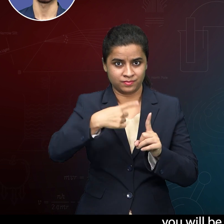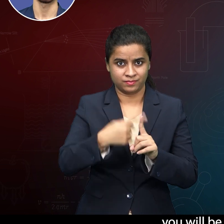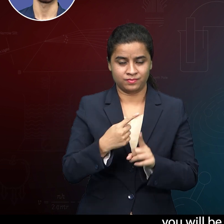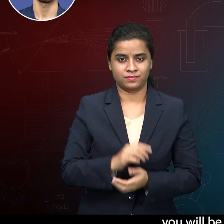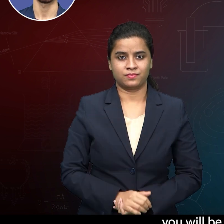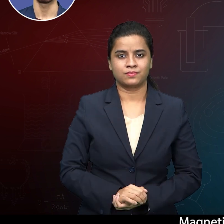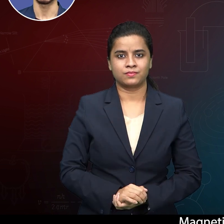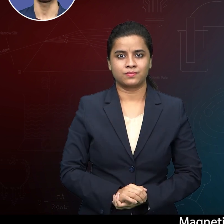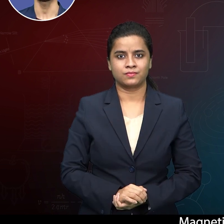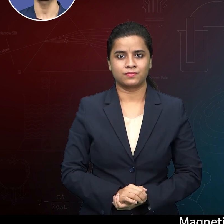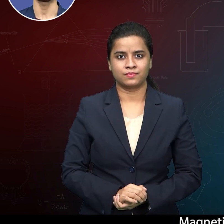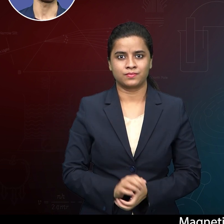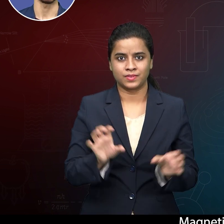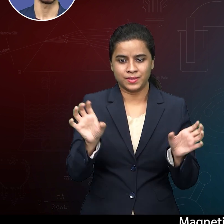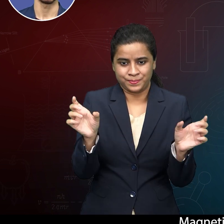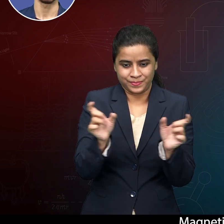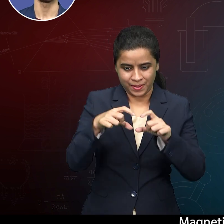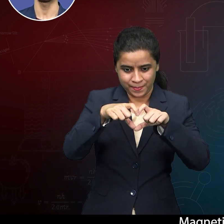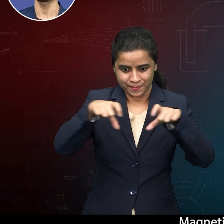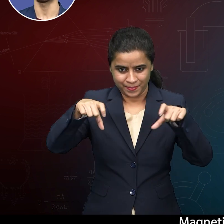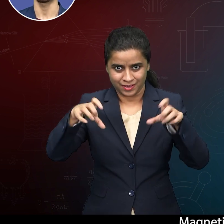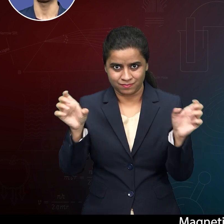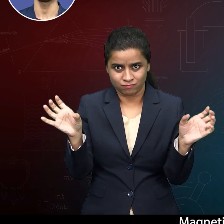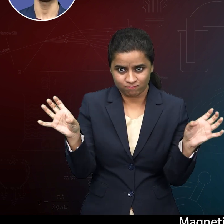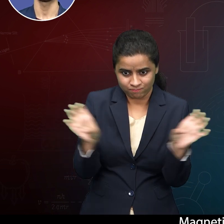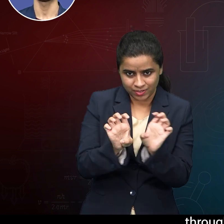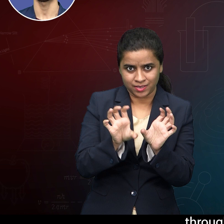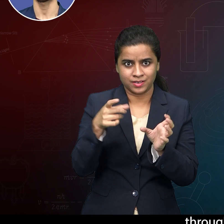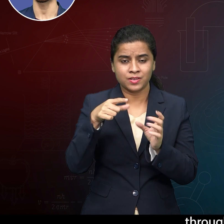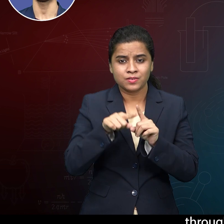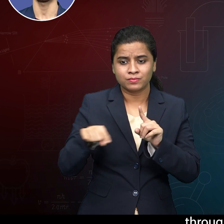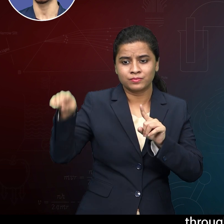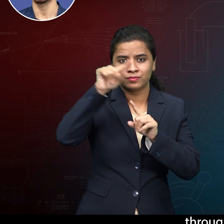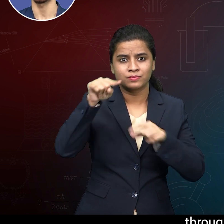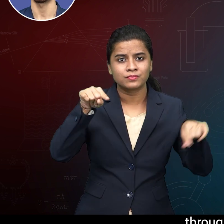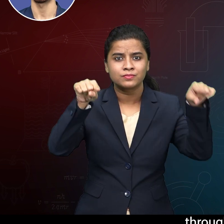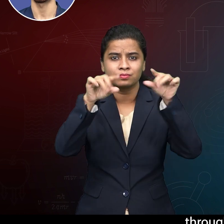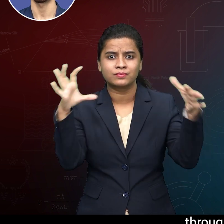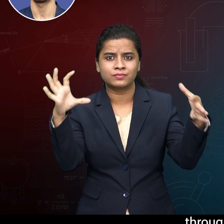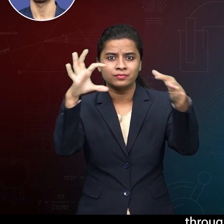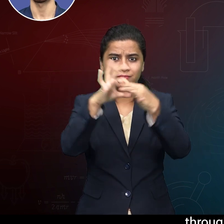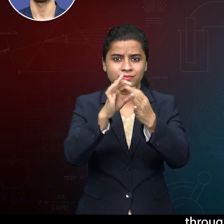about magnetic field due to a current through a straight conductor.